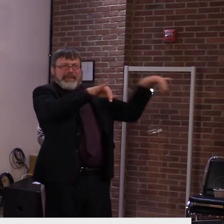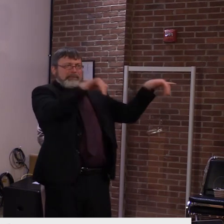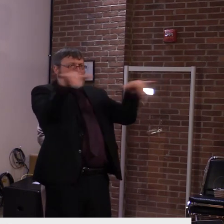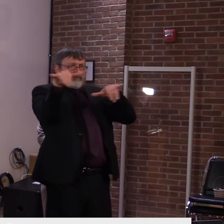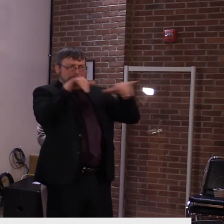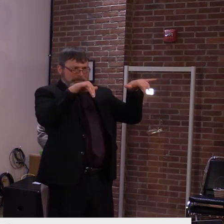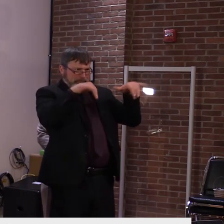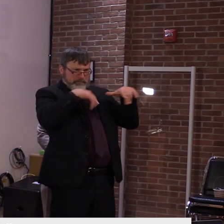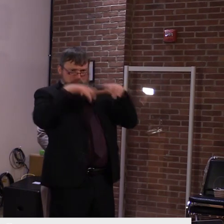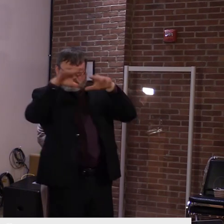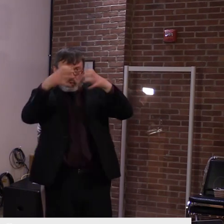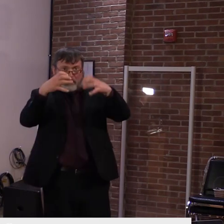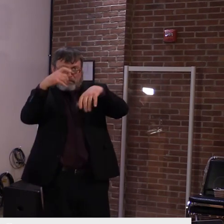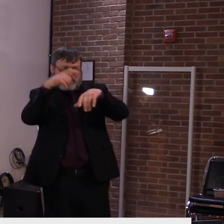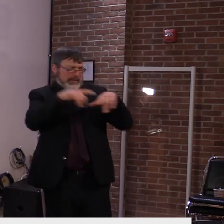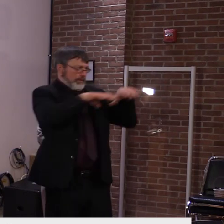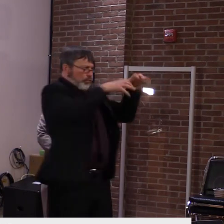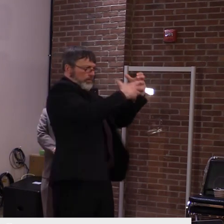We feel that